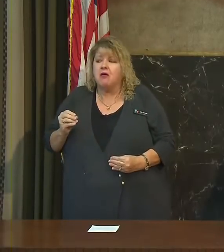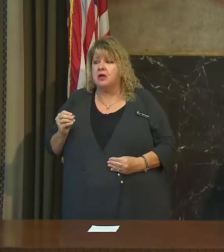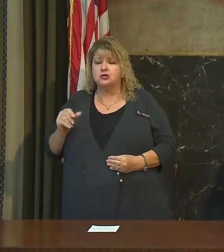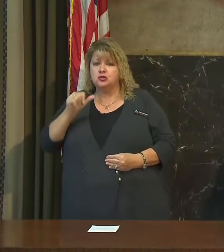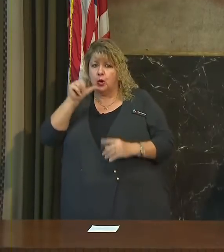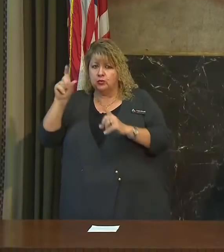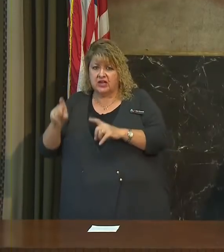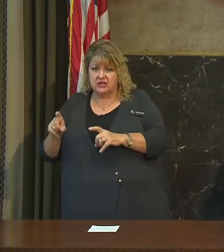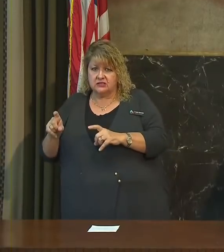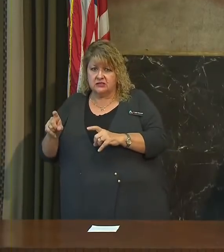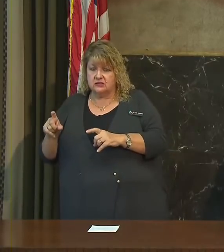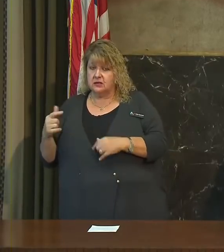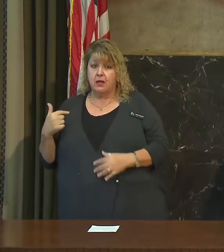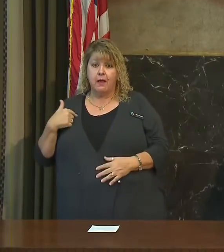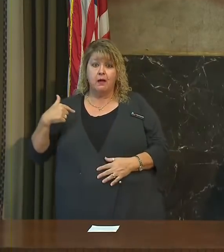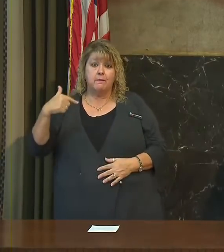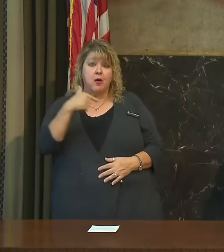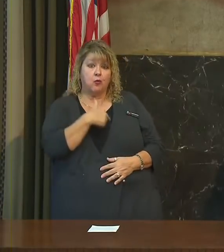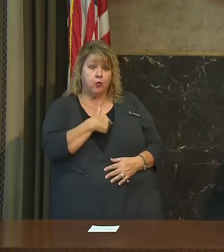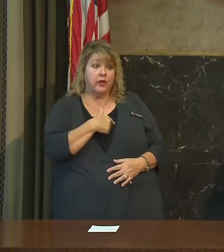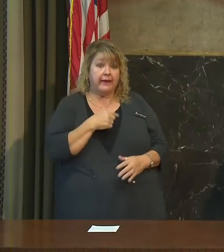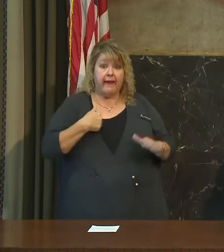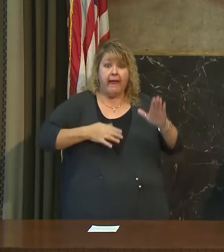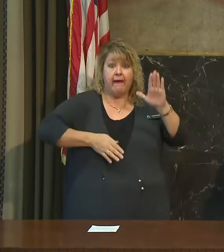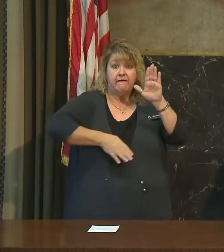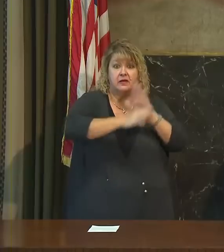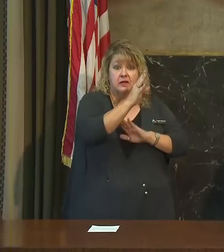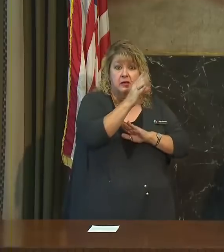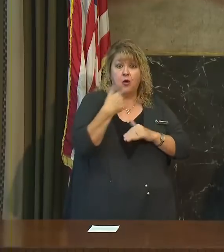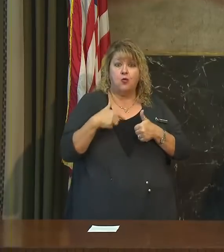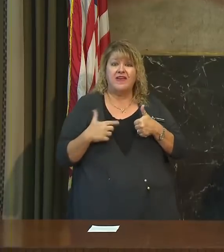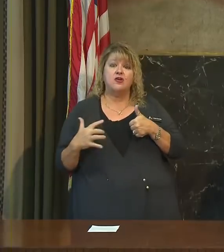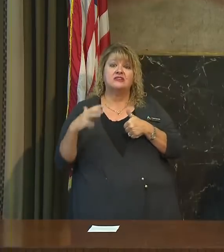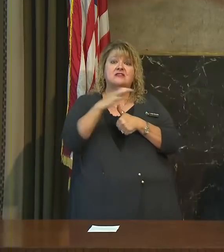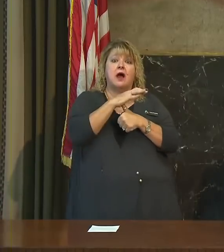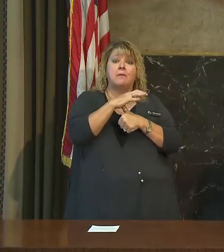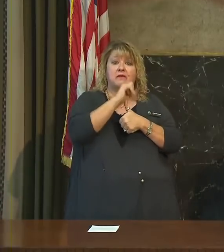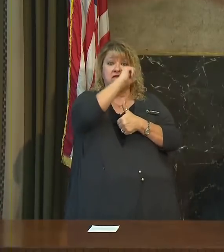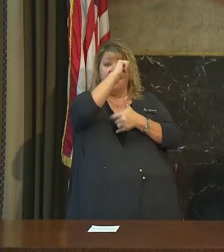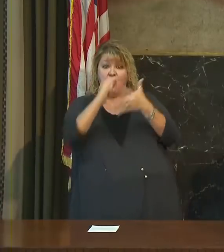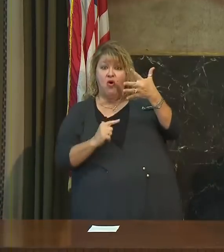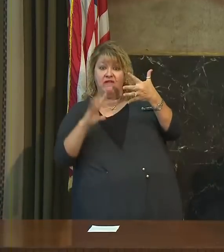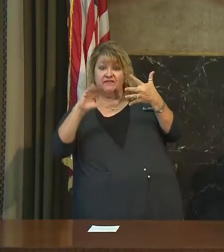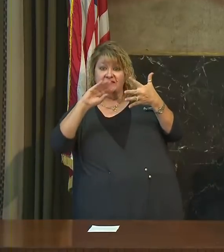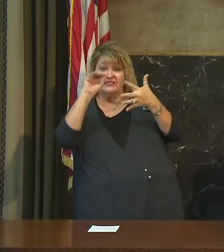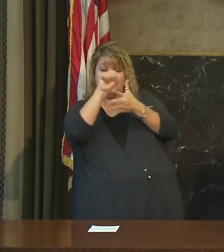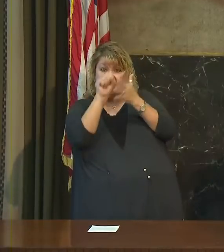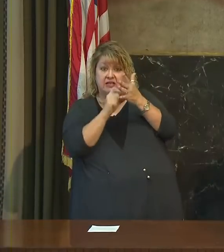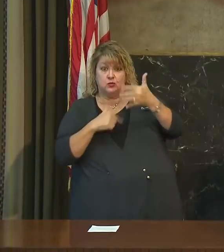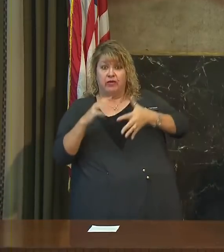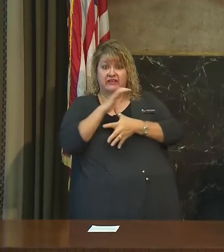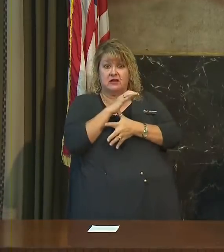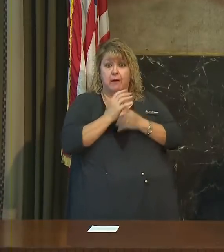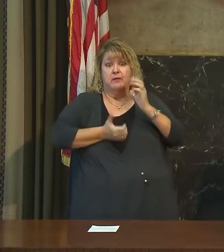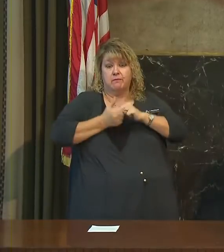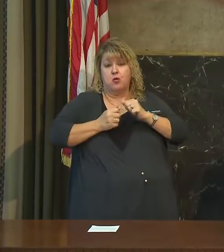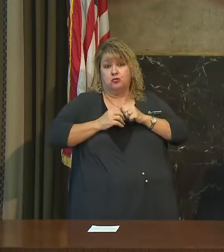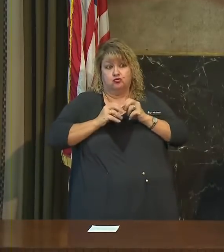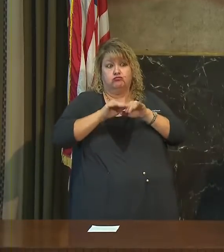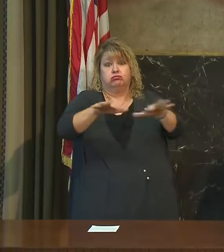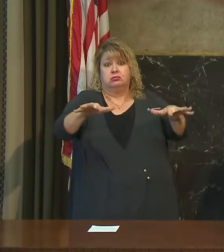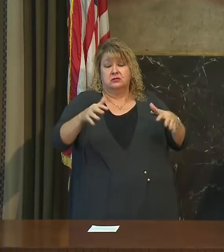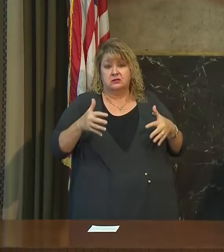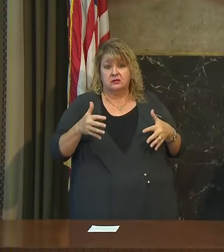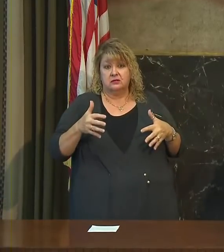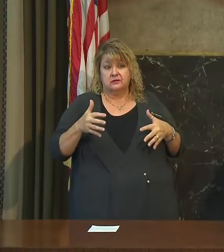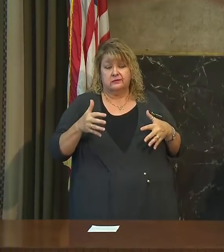So we are at the tip of the spear of the surge. And as you can expect, the CDC looks at the country as a whole.